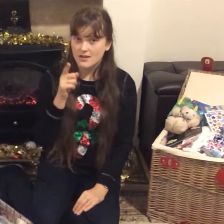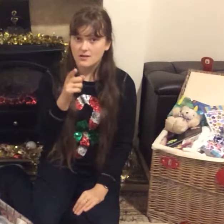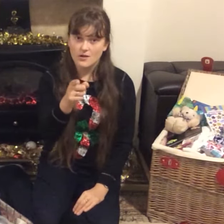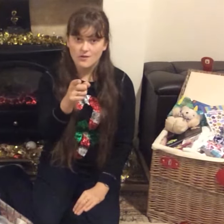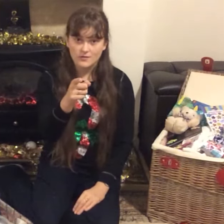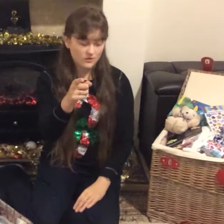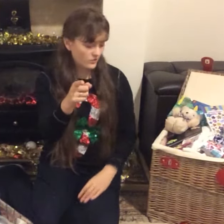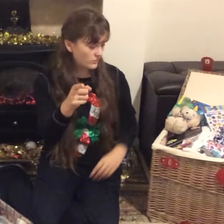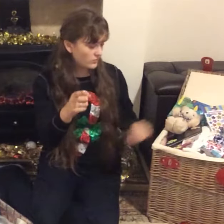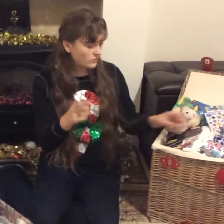of you.